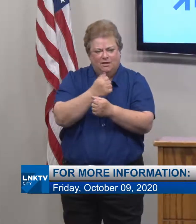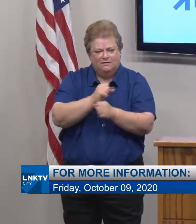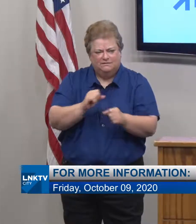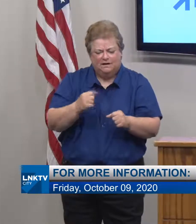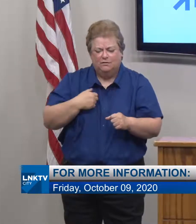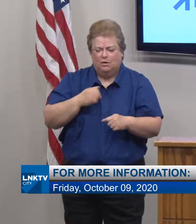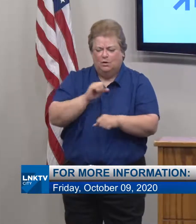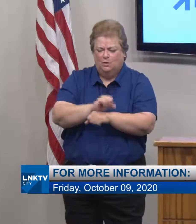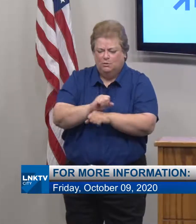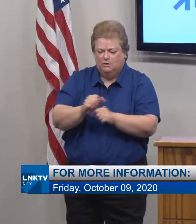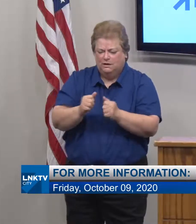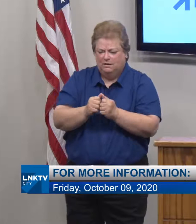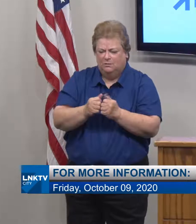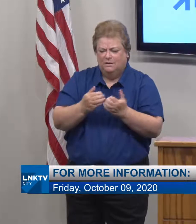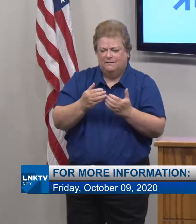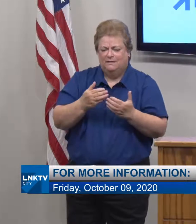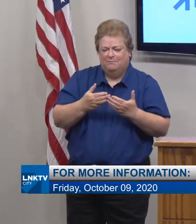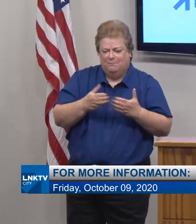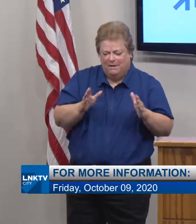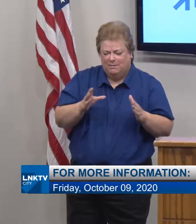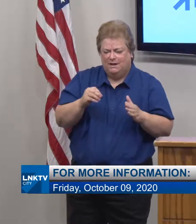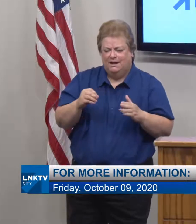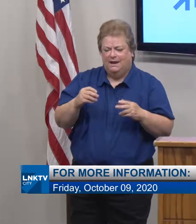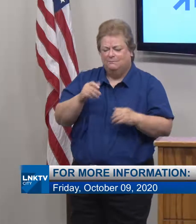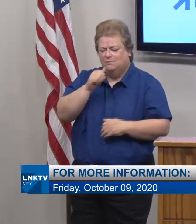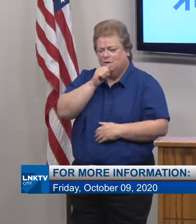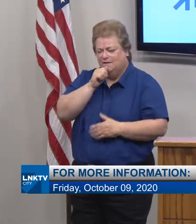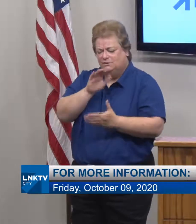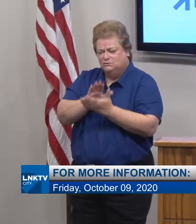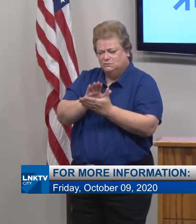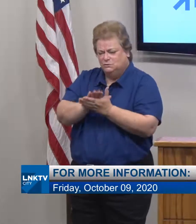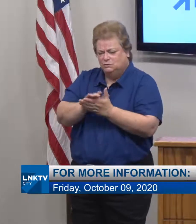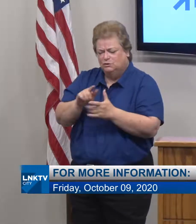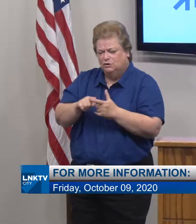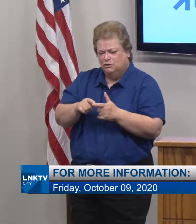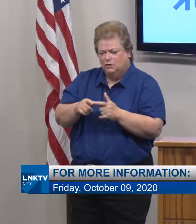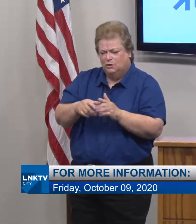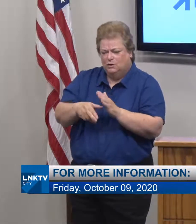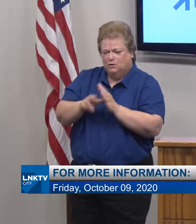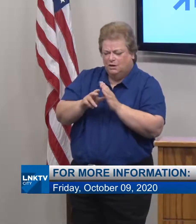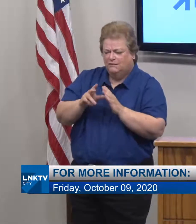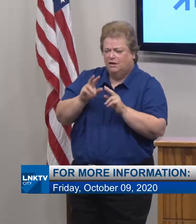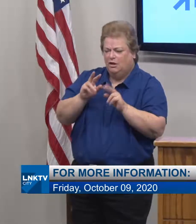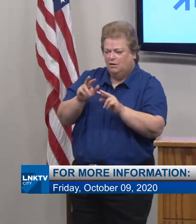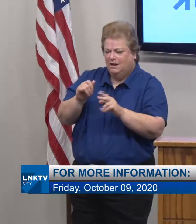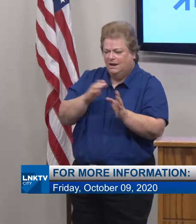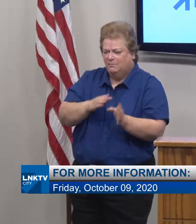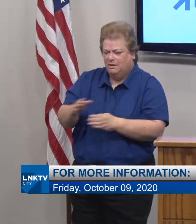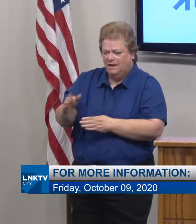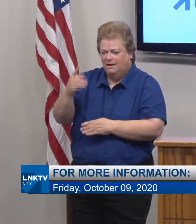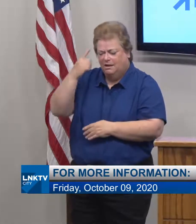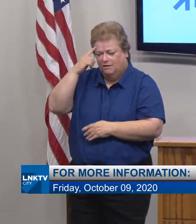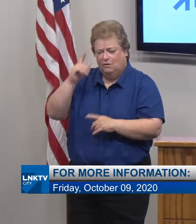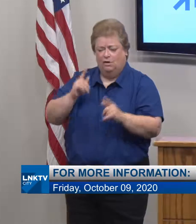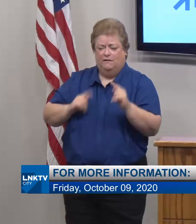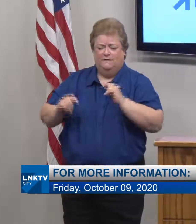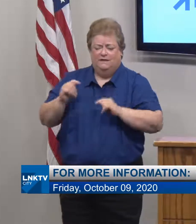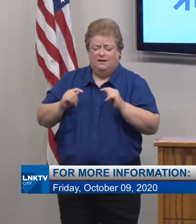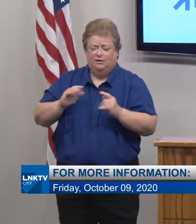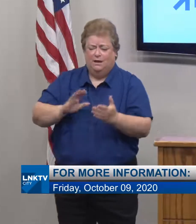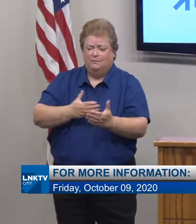work with local public and private schools to review plans for upcoming events, including theater and music